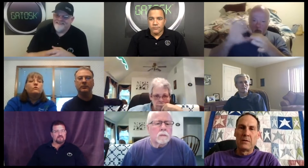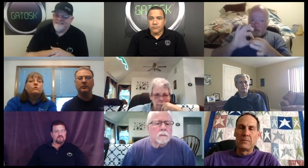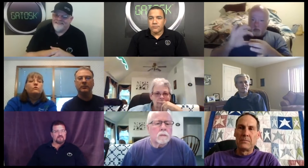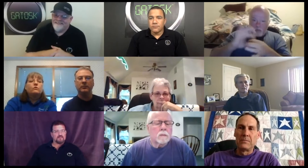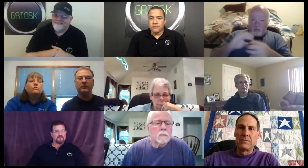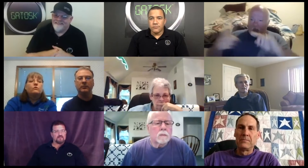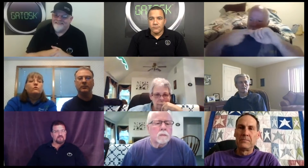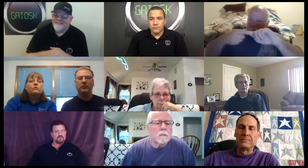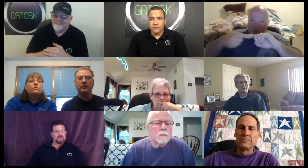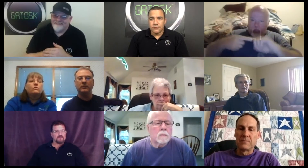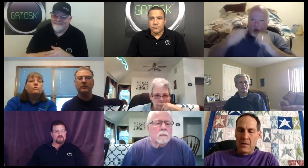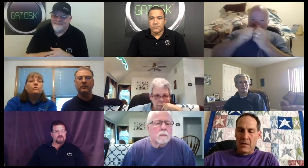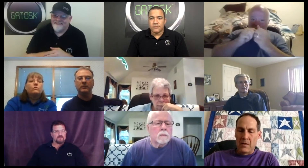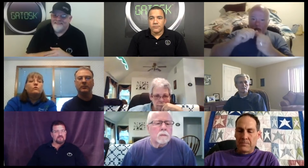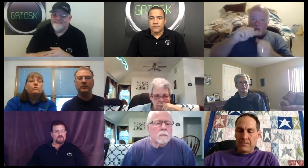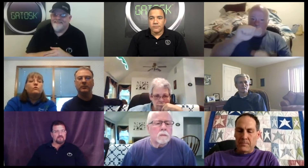experts on how to link everything with